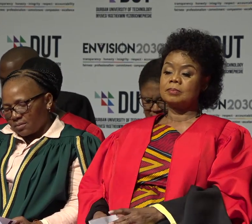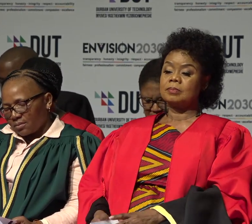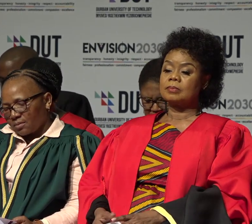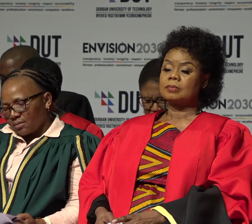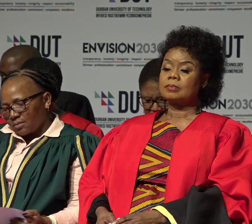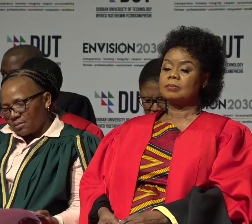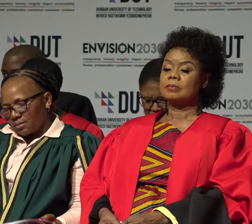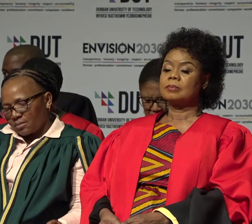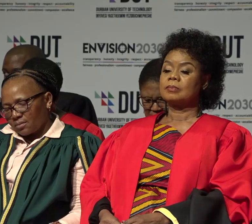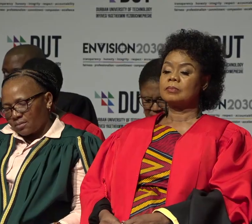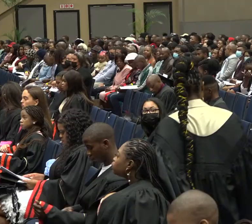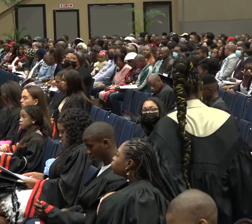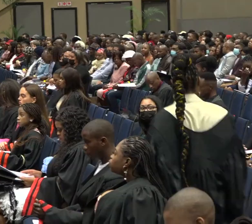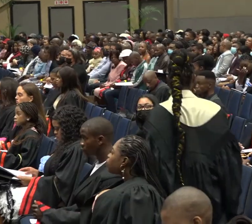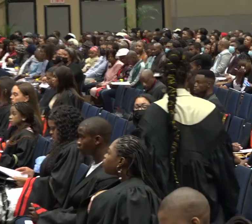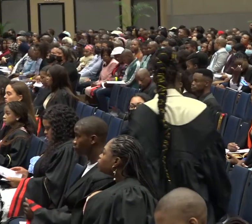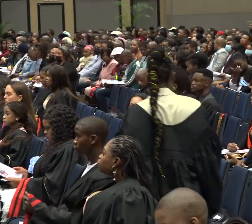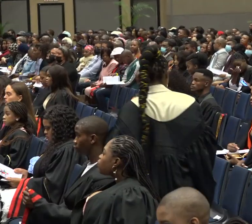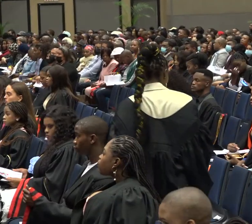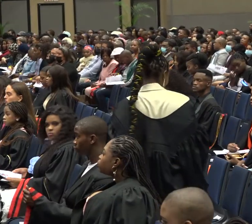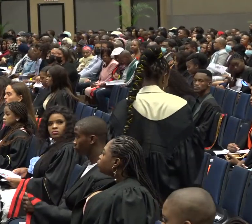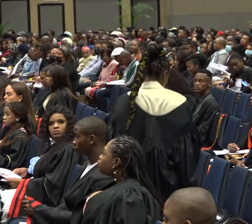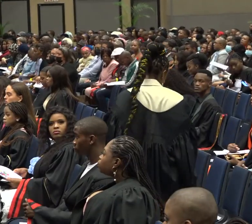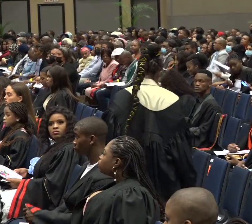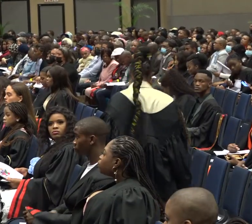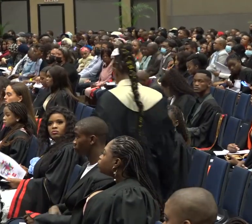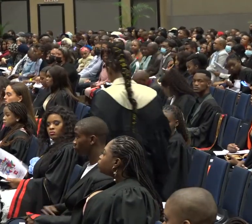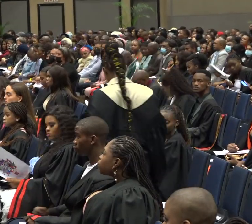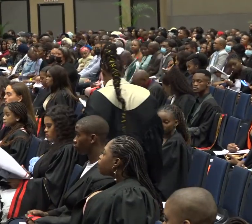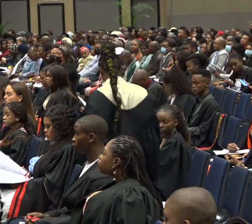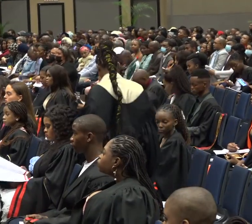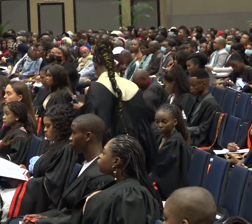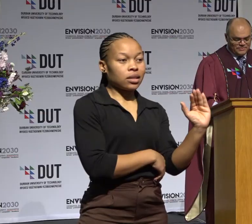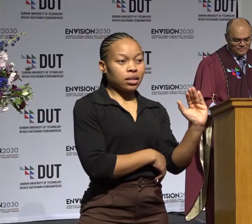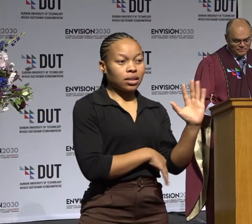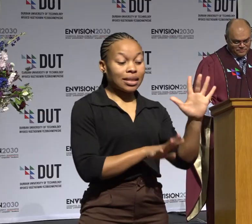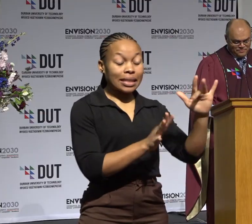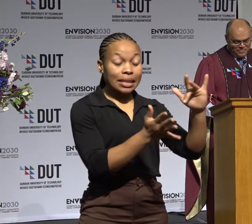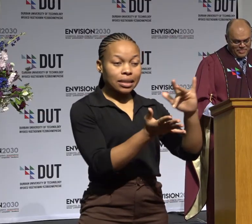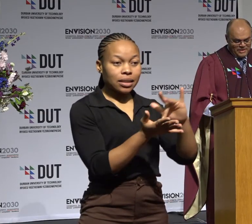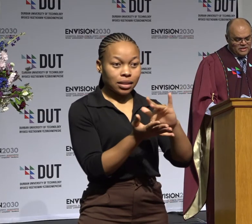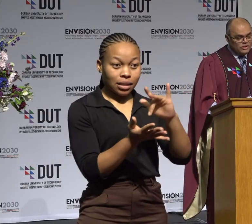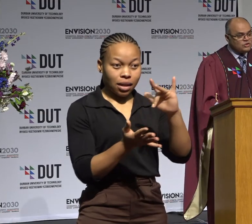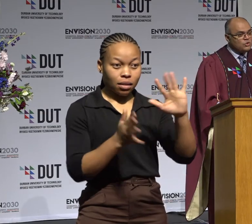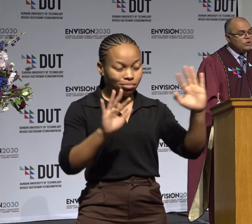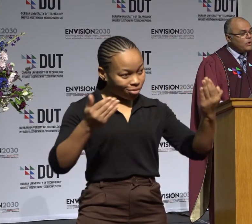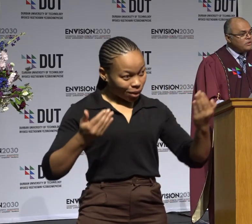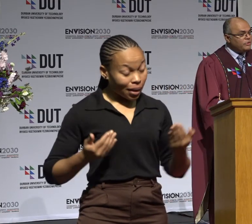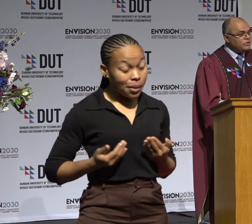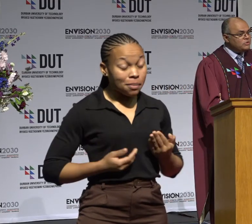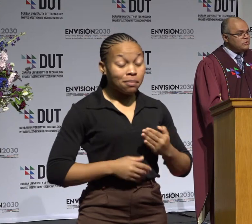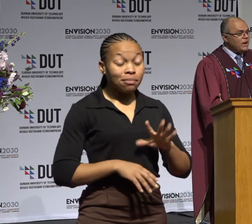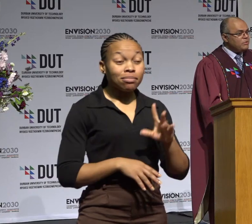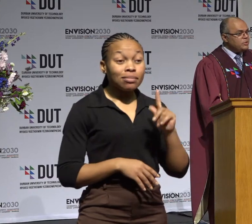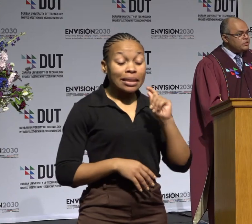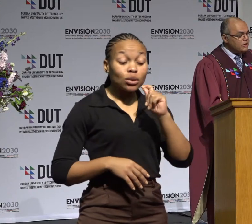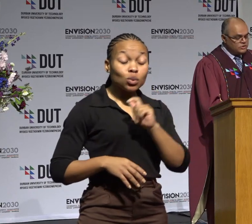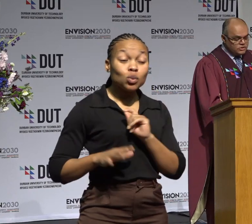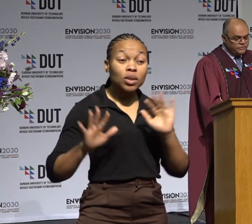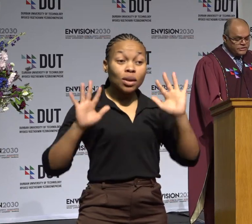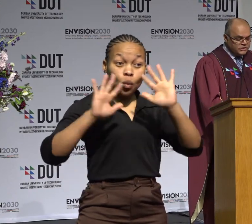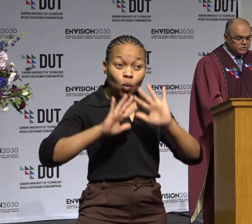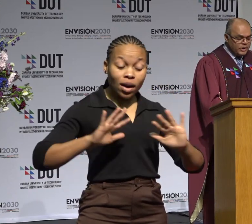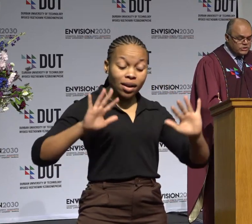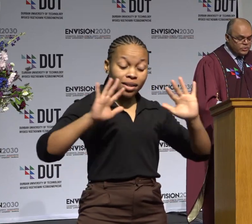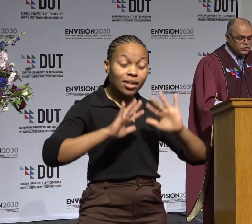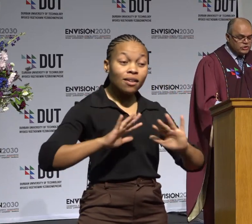world-class Nkosi Albert Luthuli Durban International Convention Centre. It's truly wonderful to have a return to